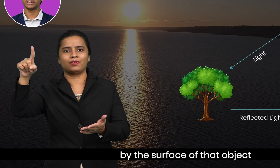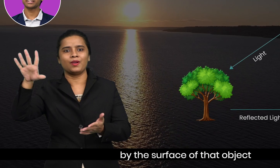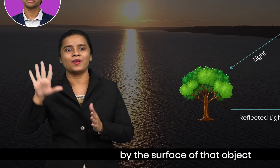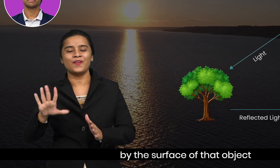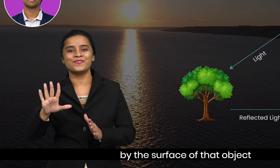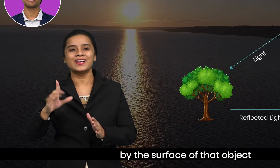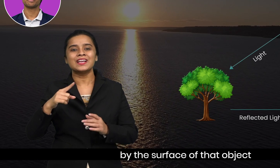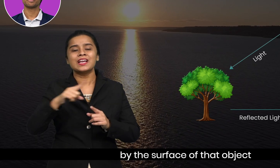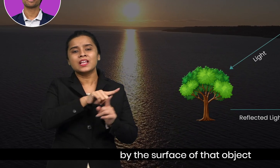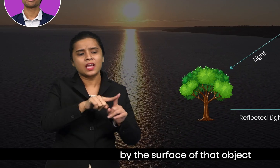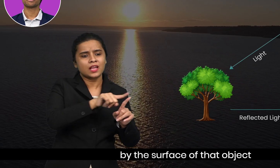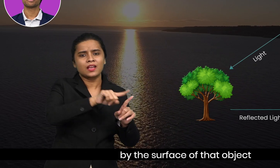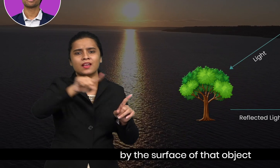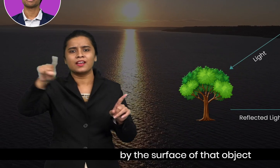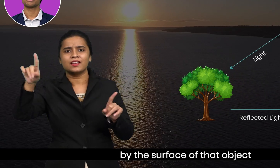that object,